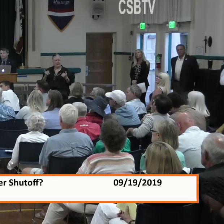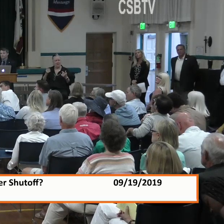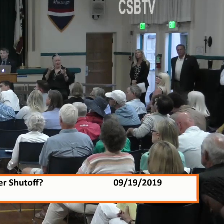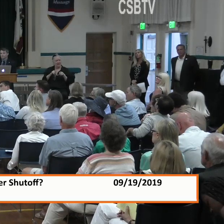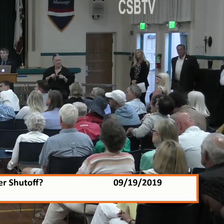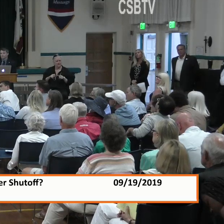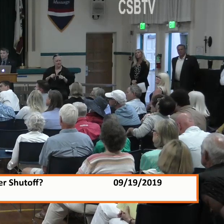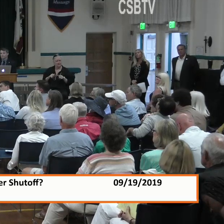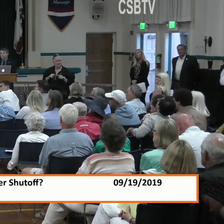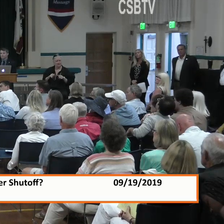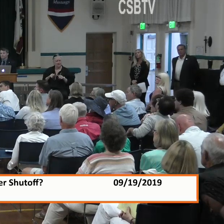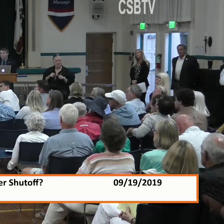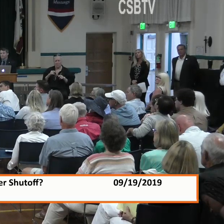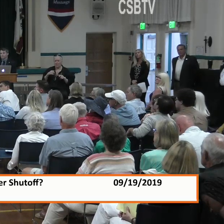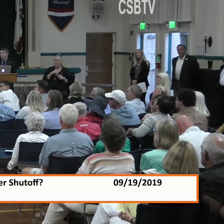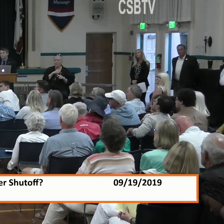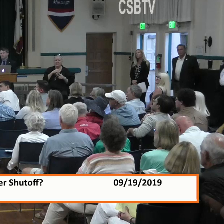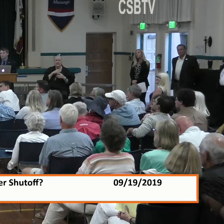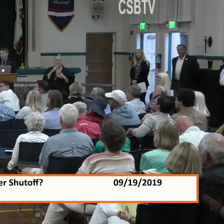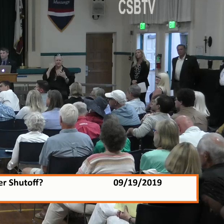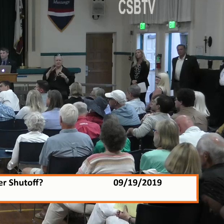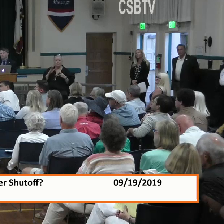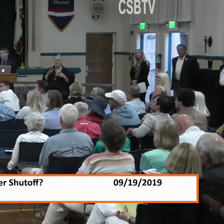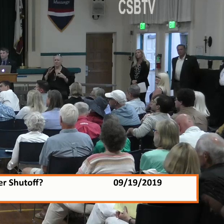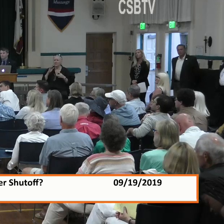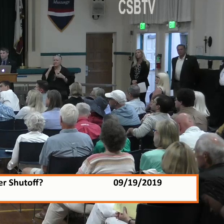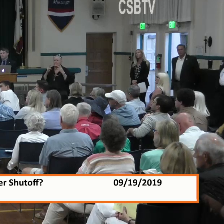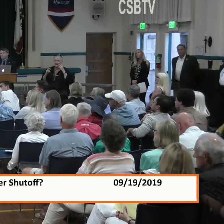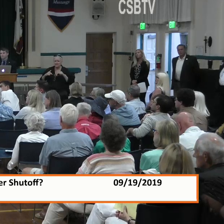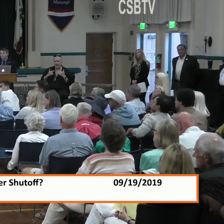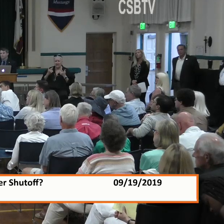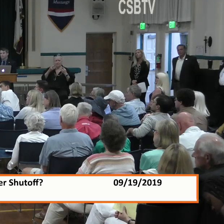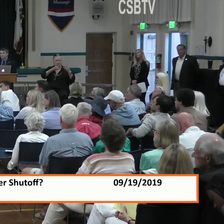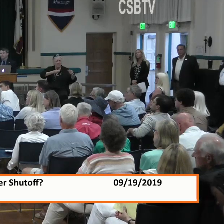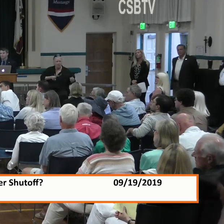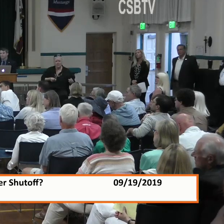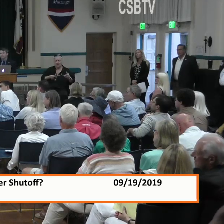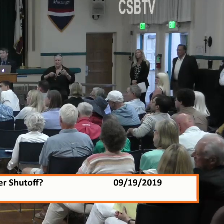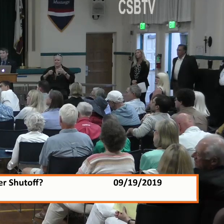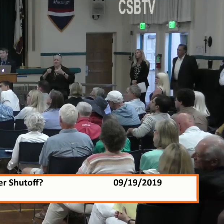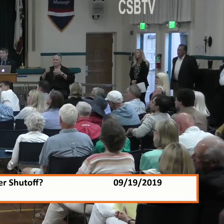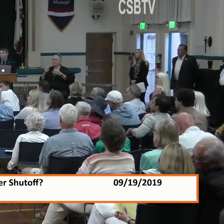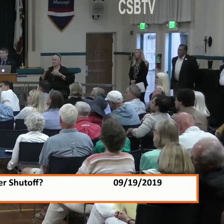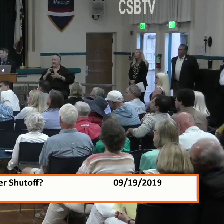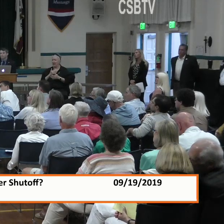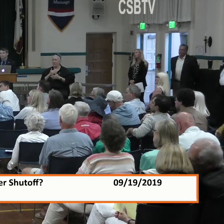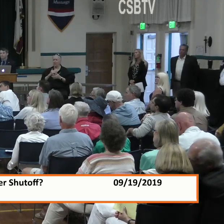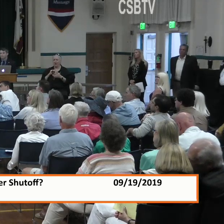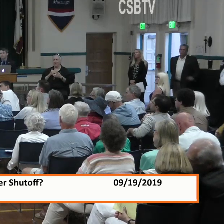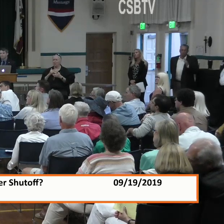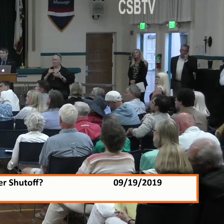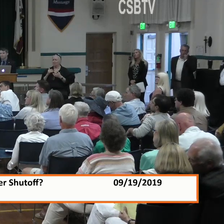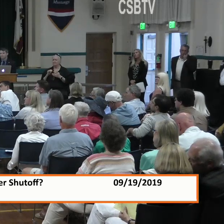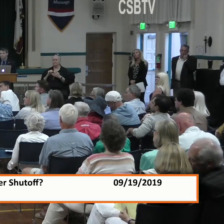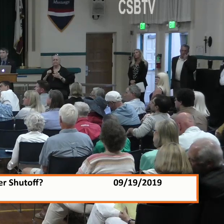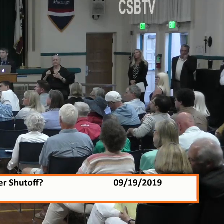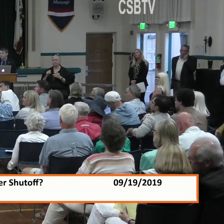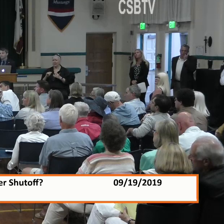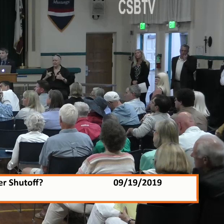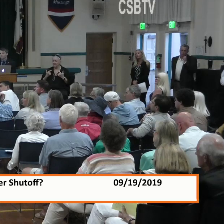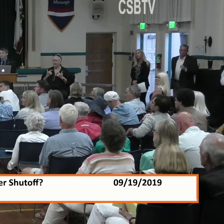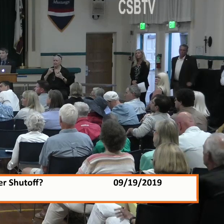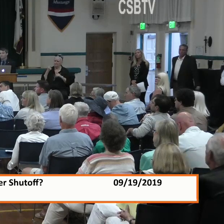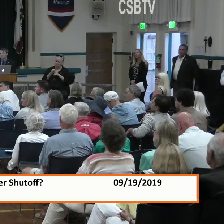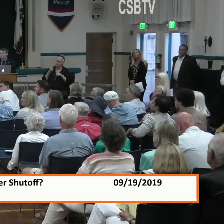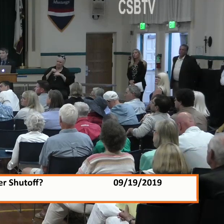happening to us, where we could see our life, our property, our way of living seriously